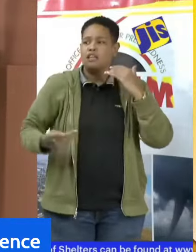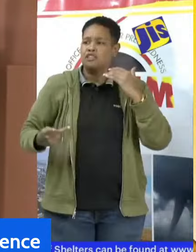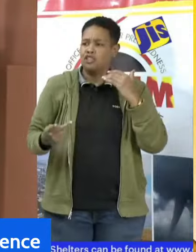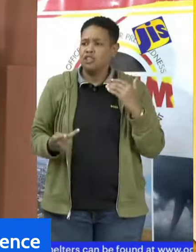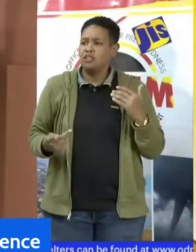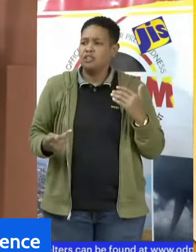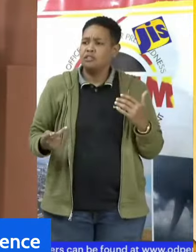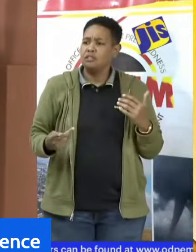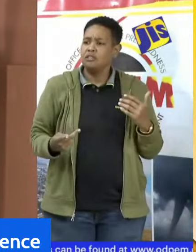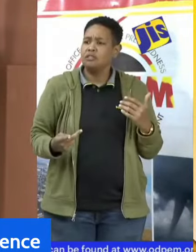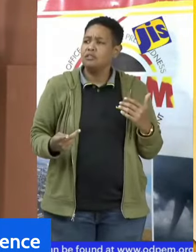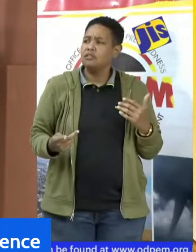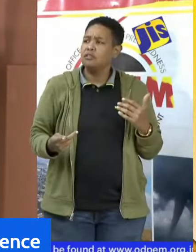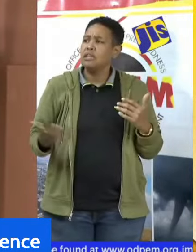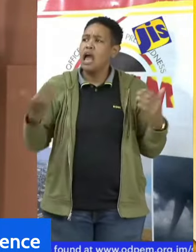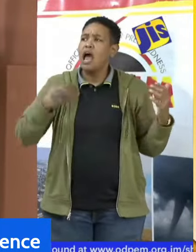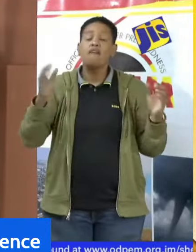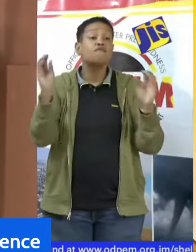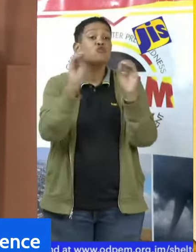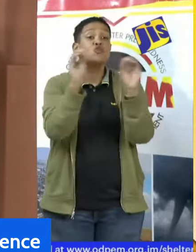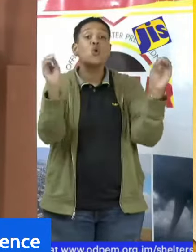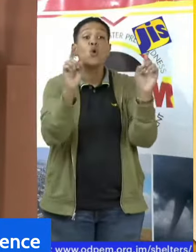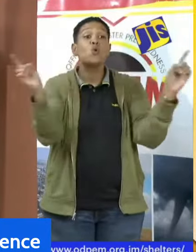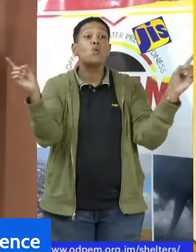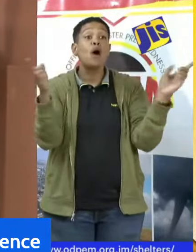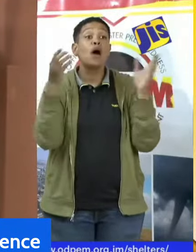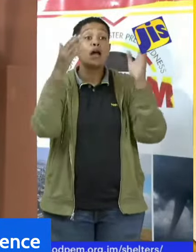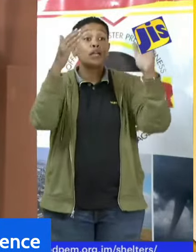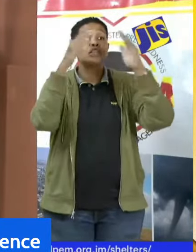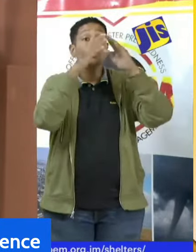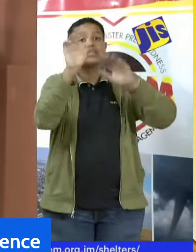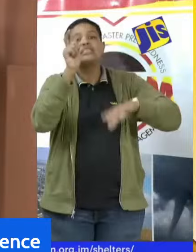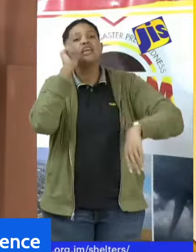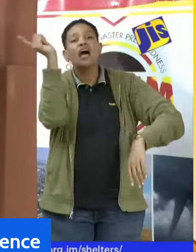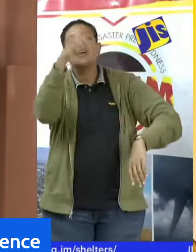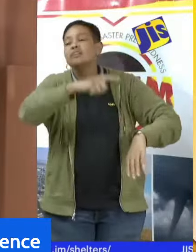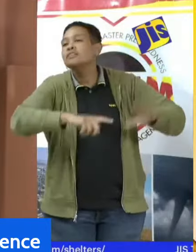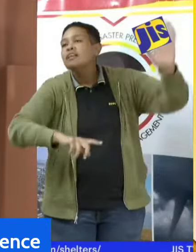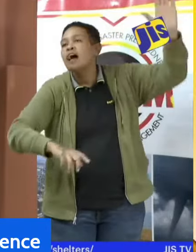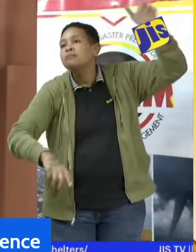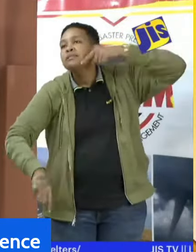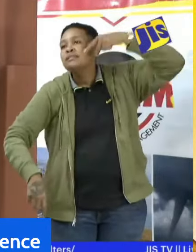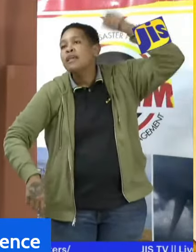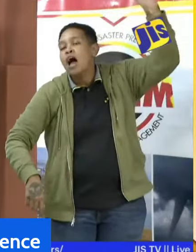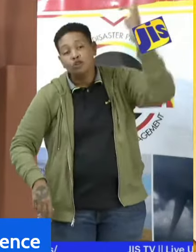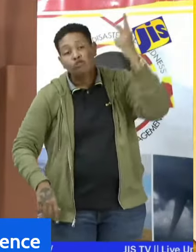have no one in any of the shelters.